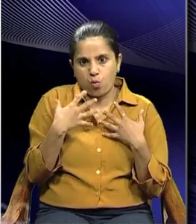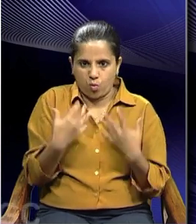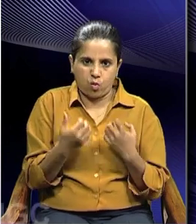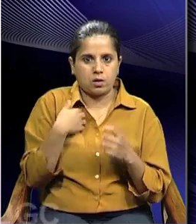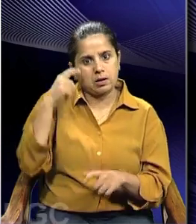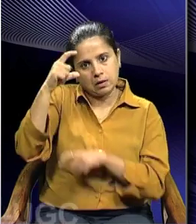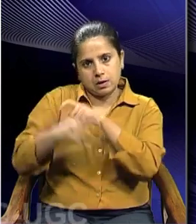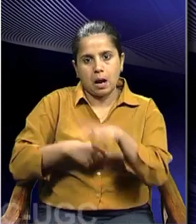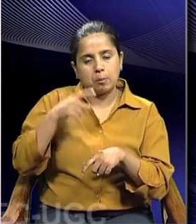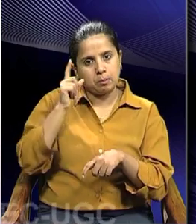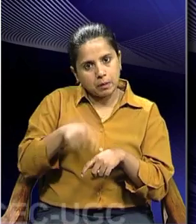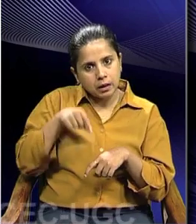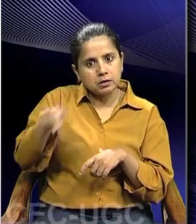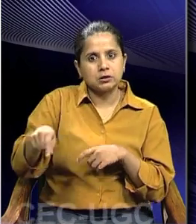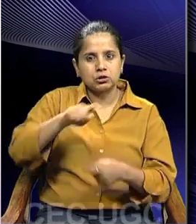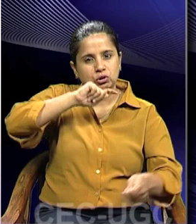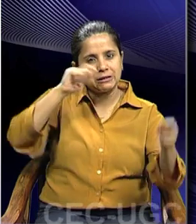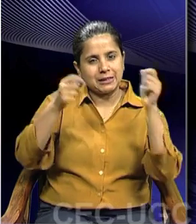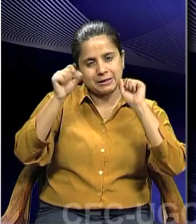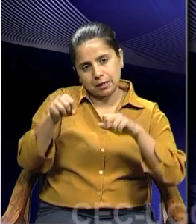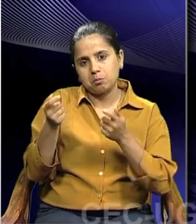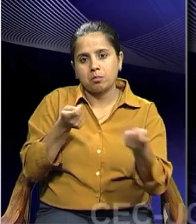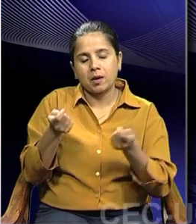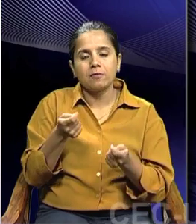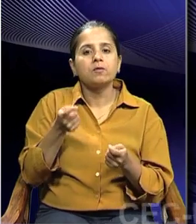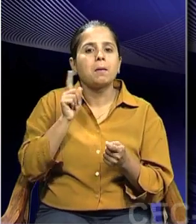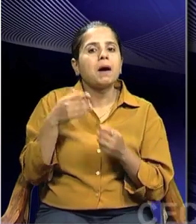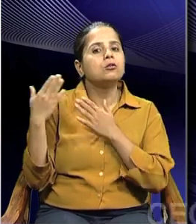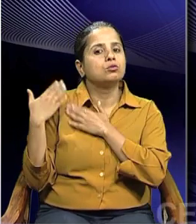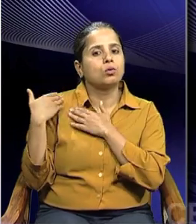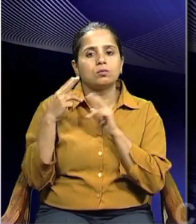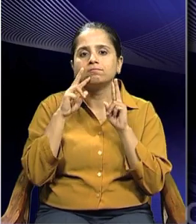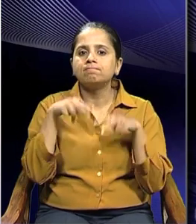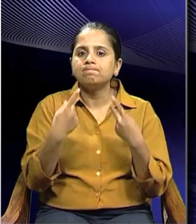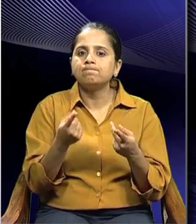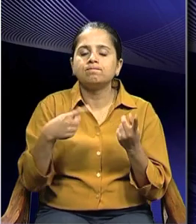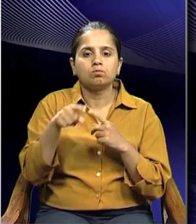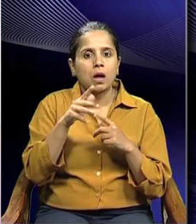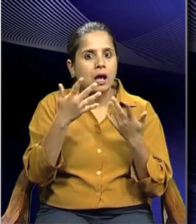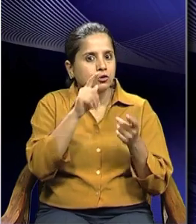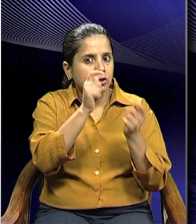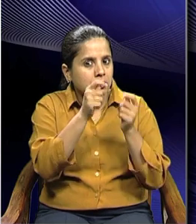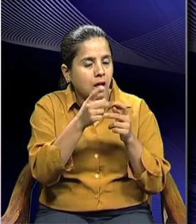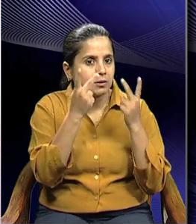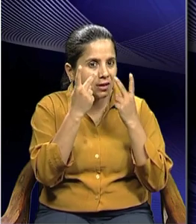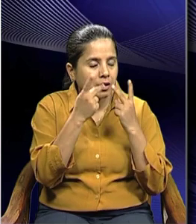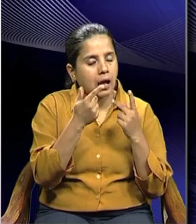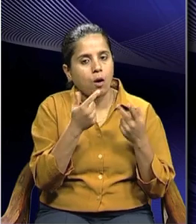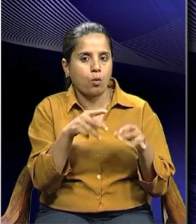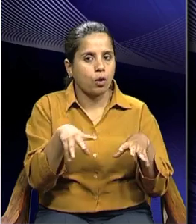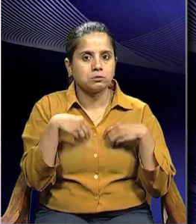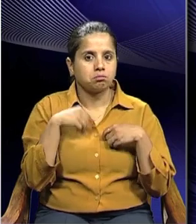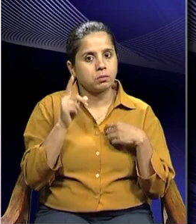company should go for radical change management, they should be responsive to the changes which they are witnessing. And this